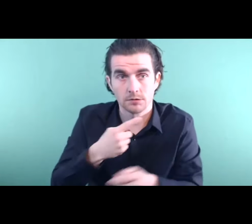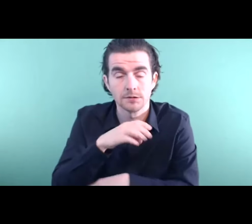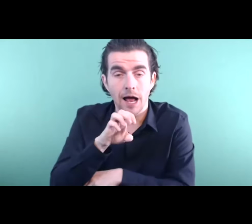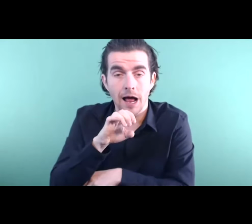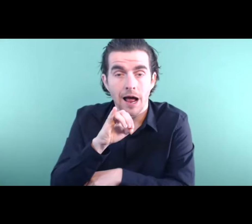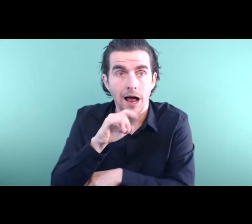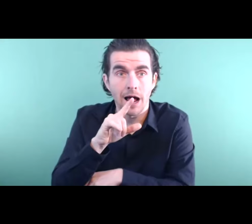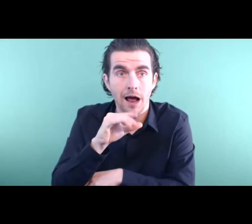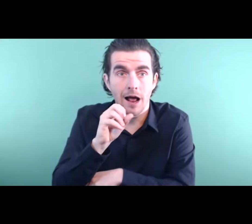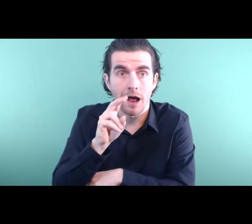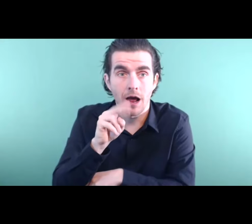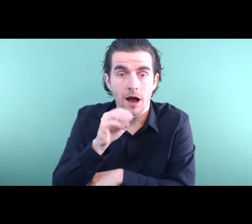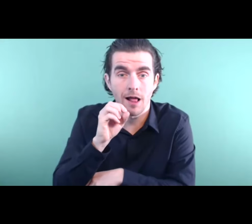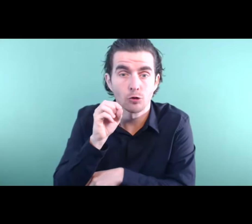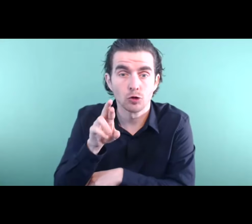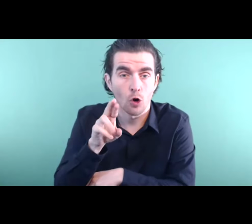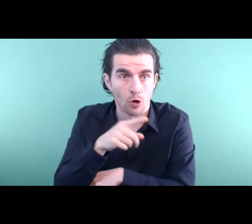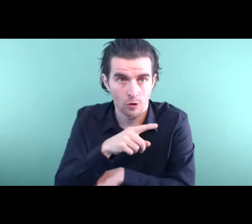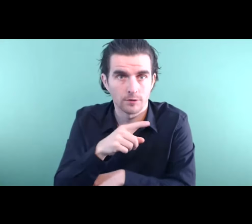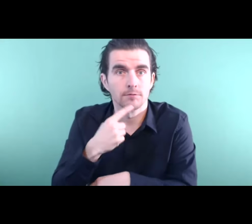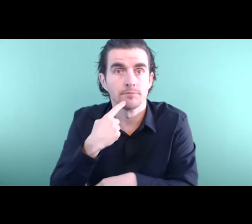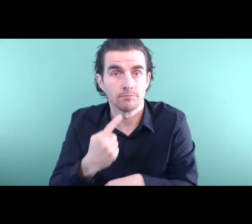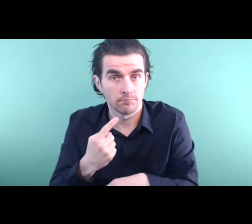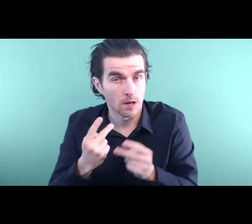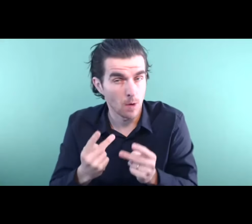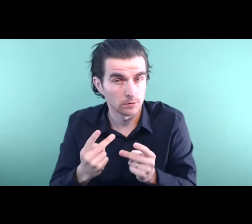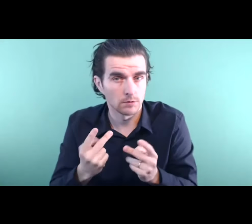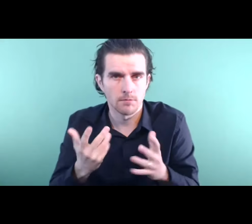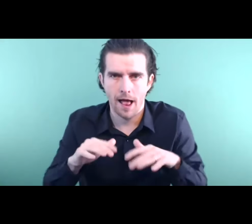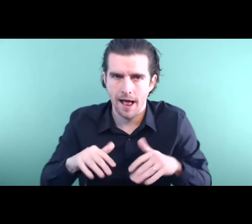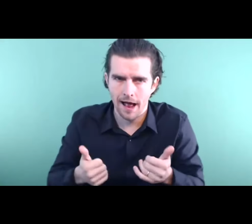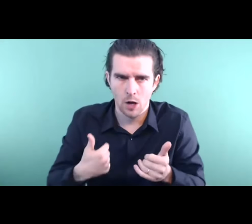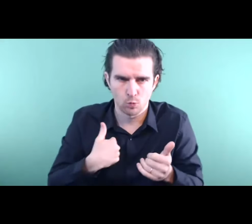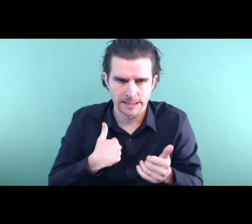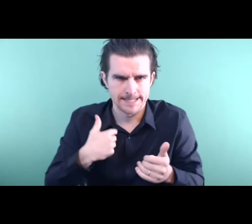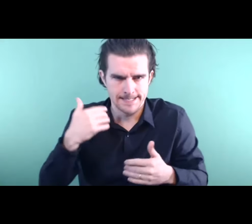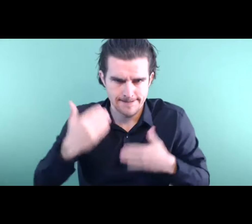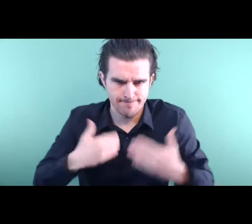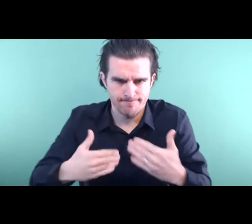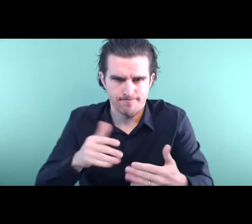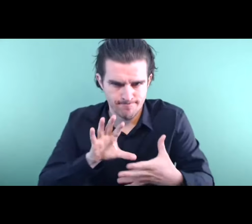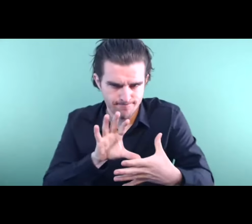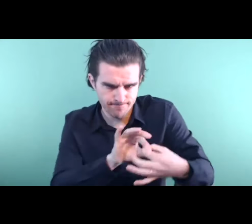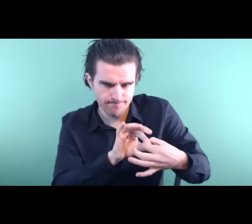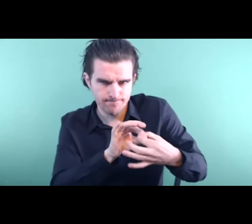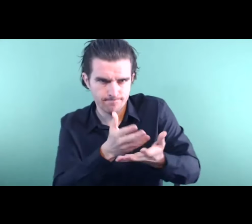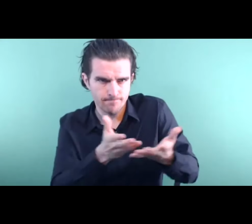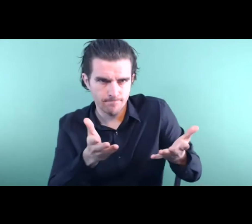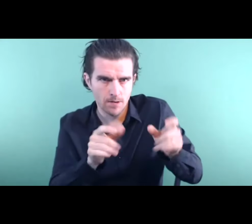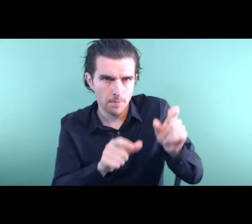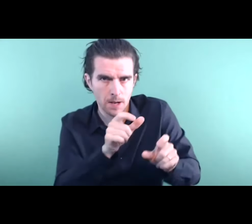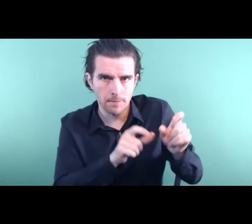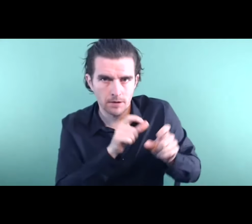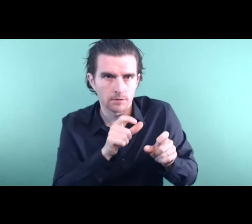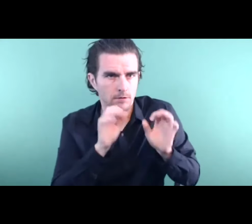a very complex challenge that we have. We really need to have the evidence base, but that evidence base cannot be built